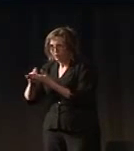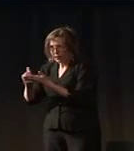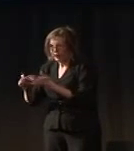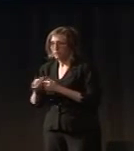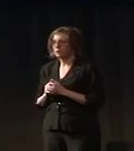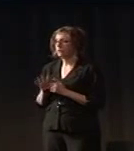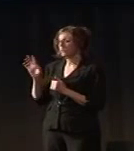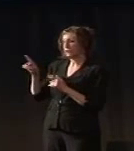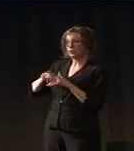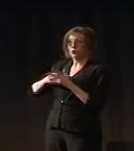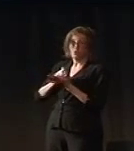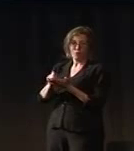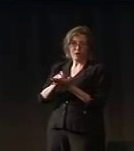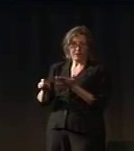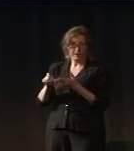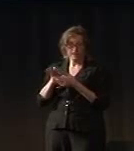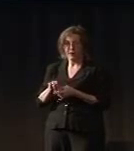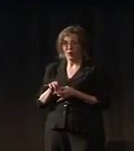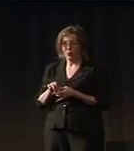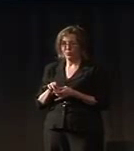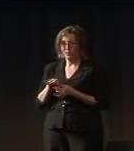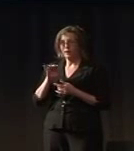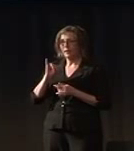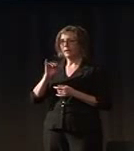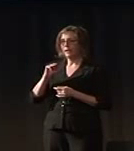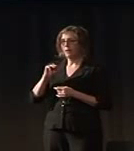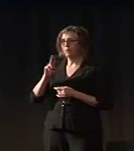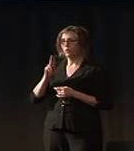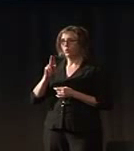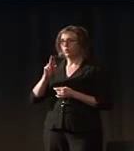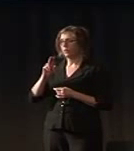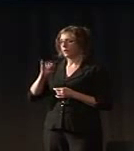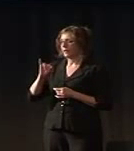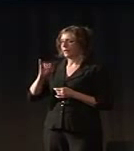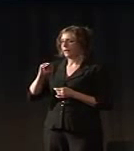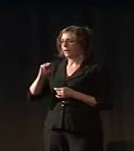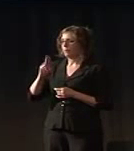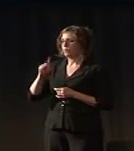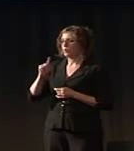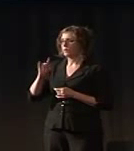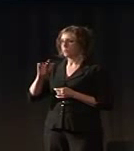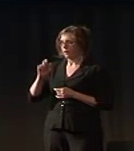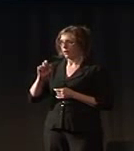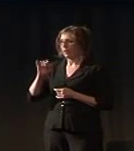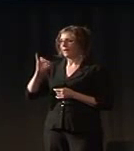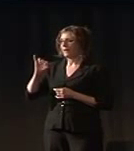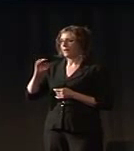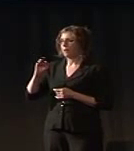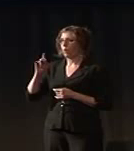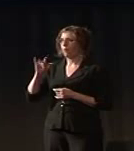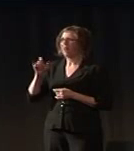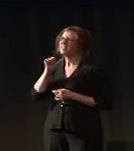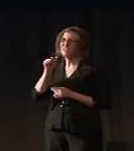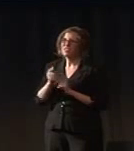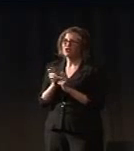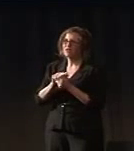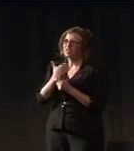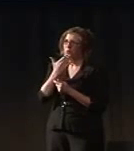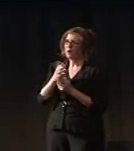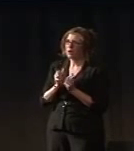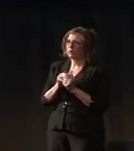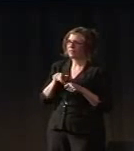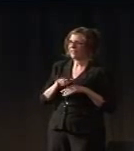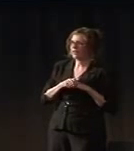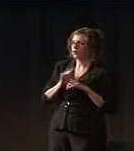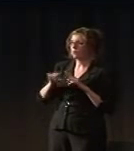began to talk about things like immutable mobiles, a phrase, again, which doesn't quite trip off the tongue. It's much clearer in French. But this